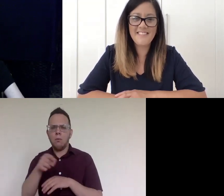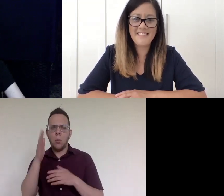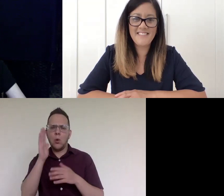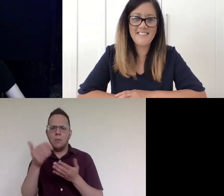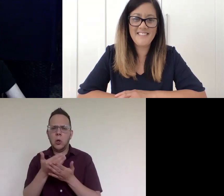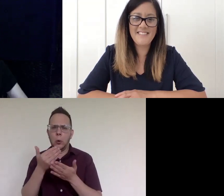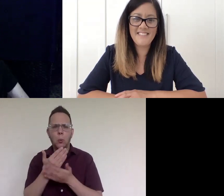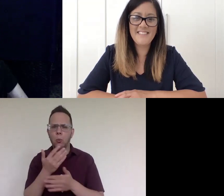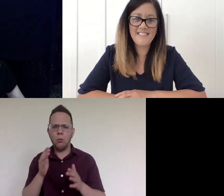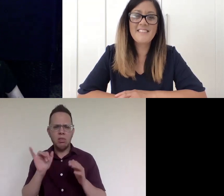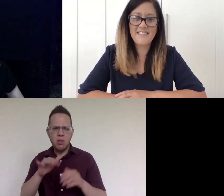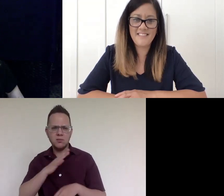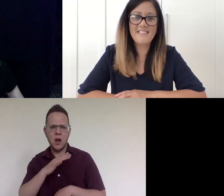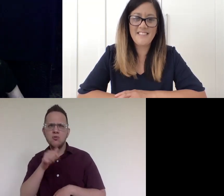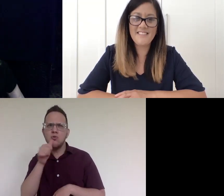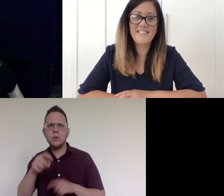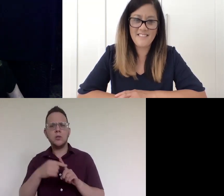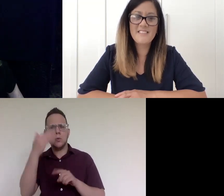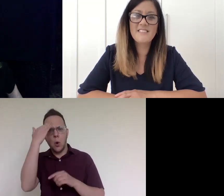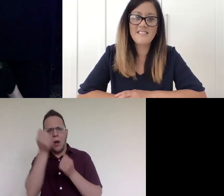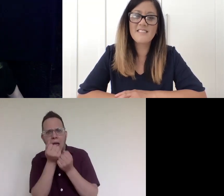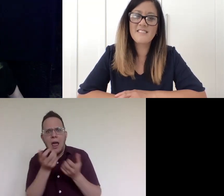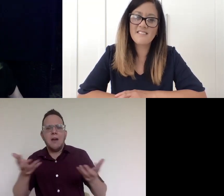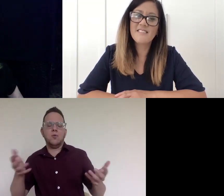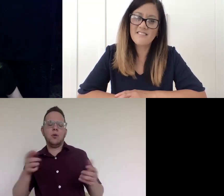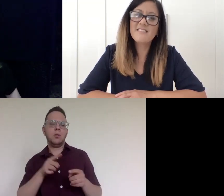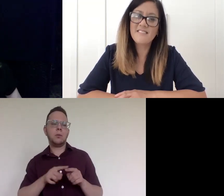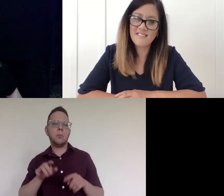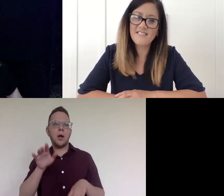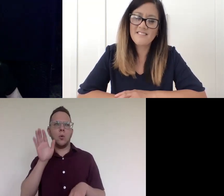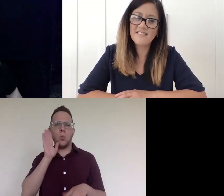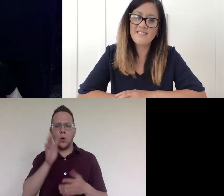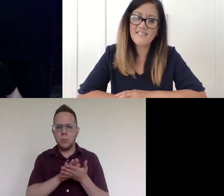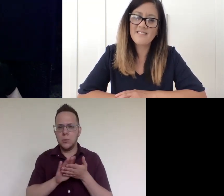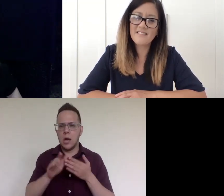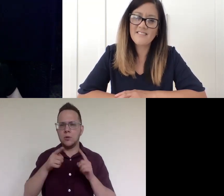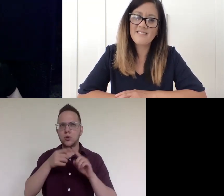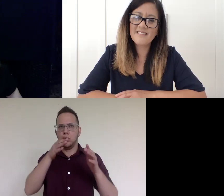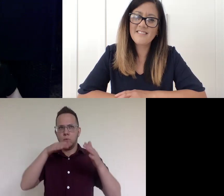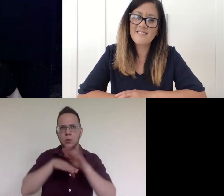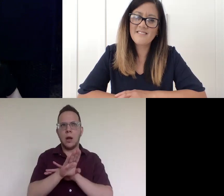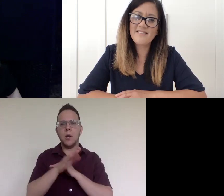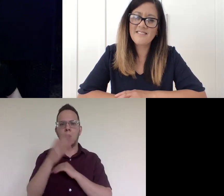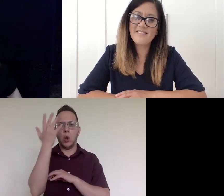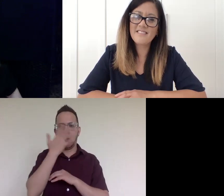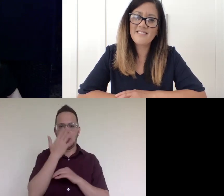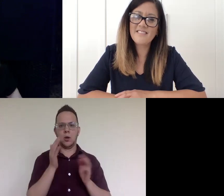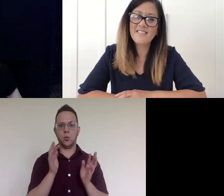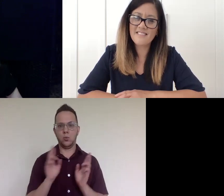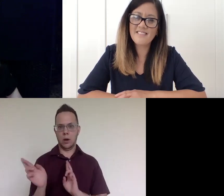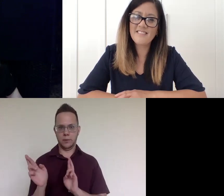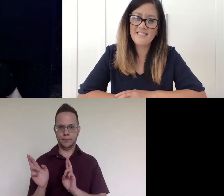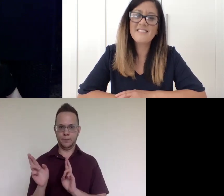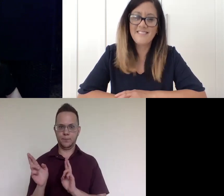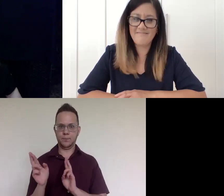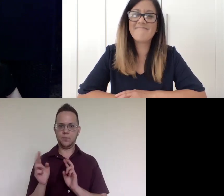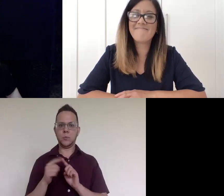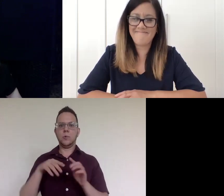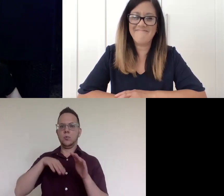before. So you're going to have a lot of new experiences. And of course, you can't know everything that's going to happen in medical